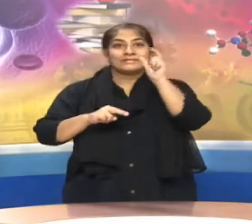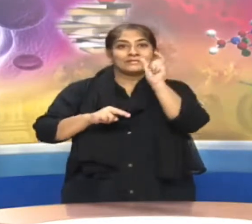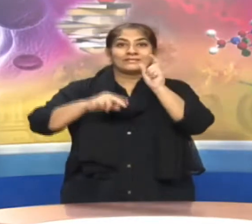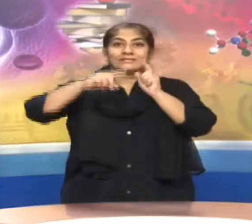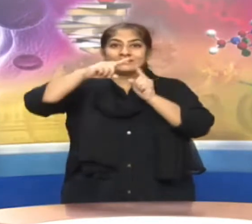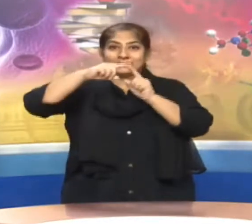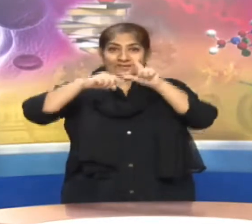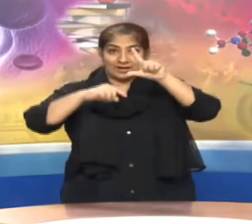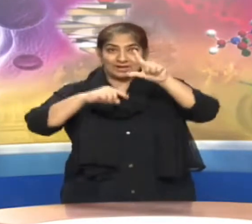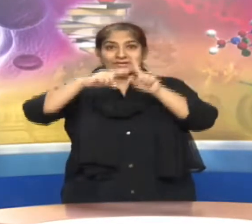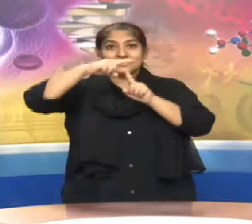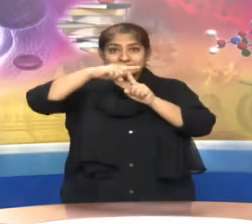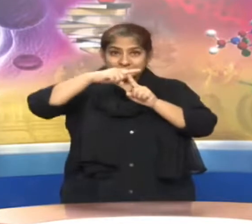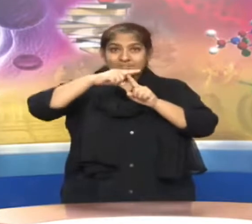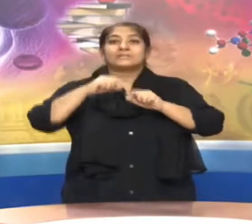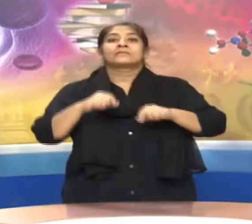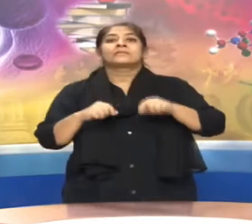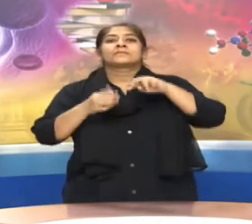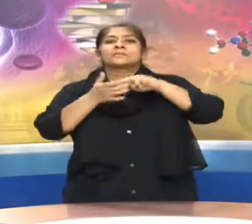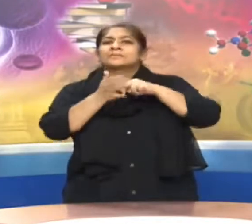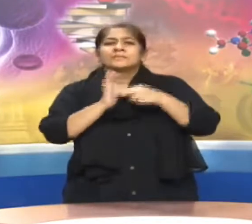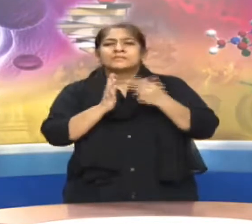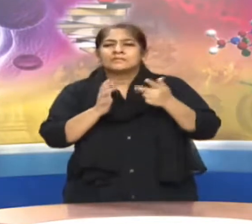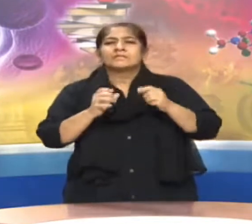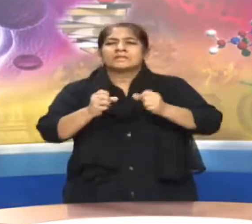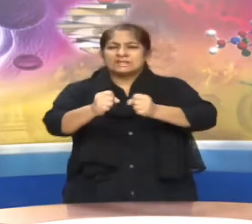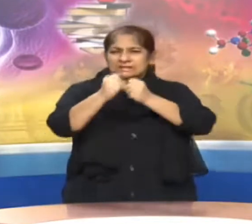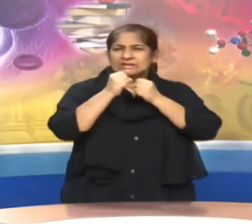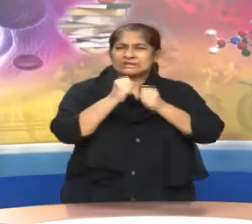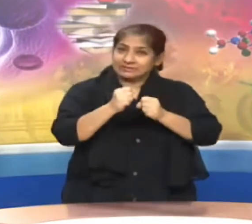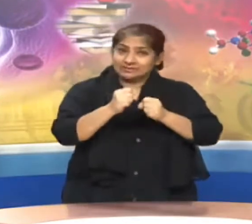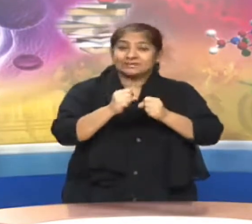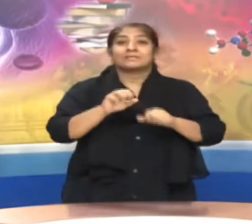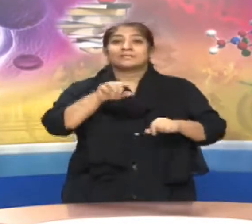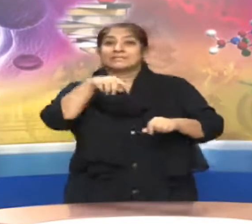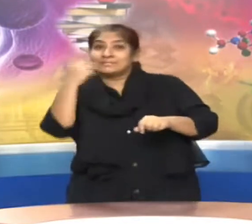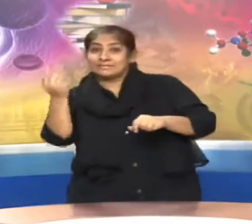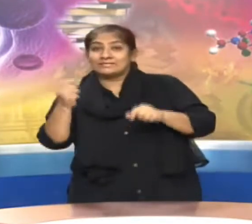Now first we will discuss the difficult words.